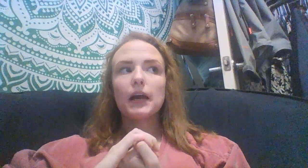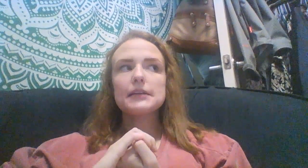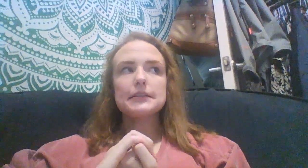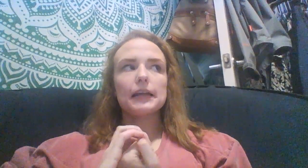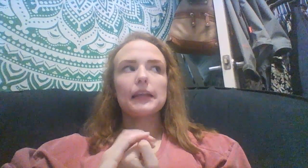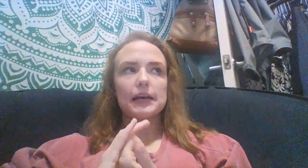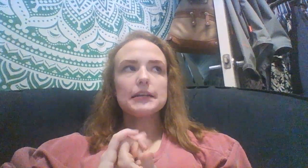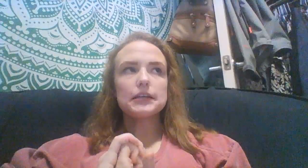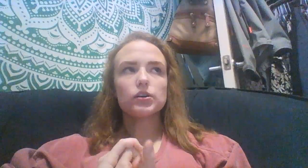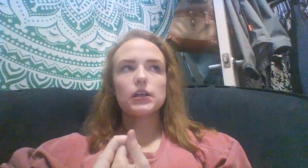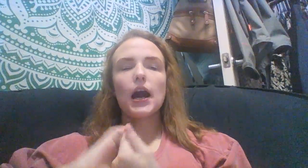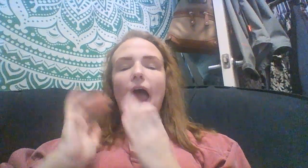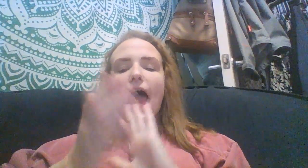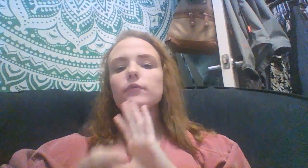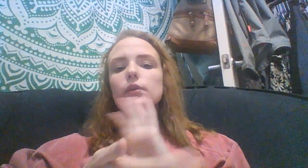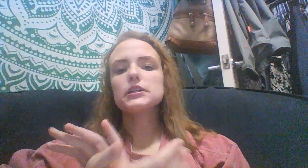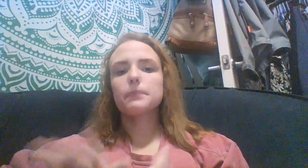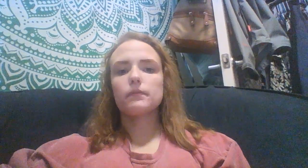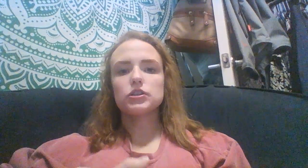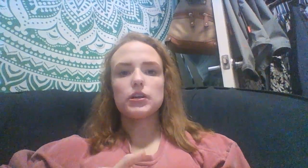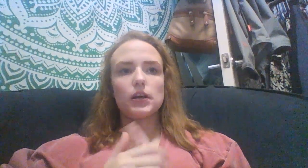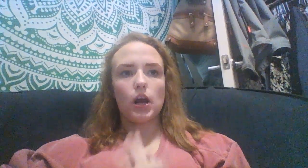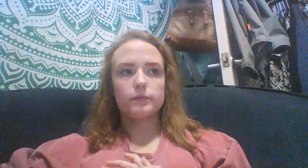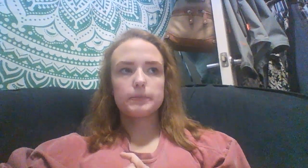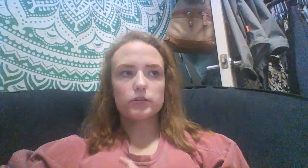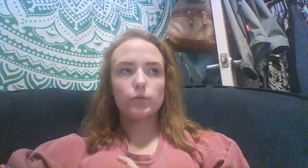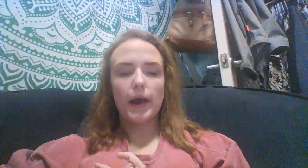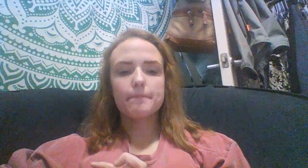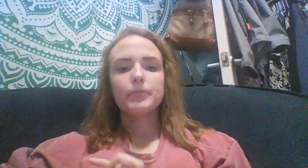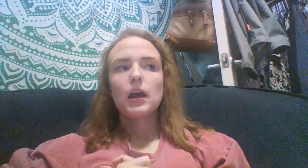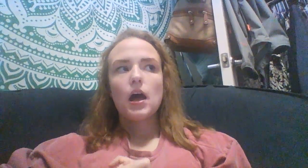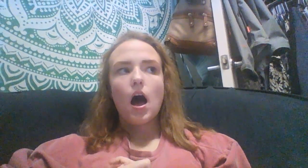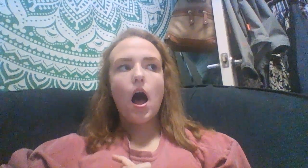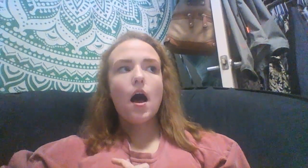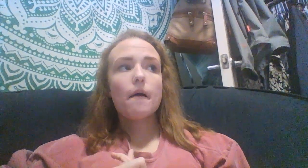because, like I said earlier, everyone is privileged in their own special way.